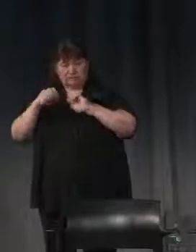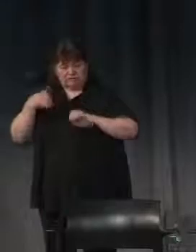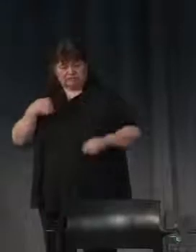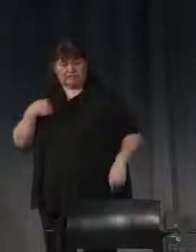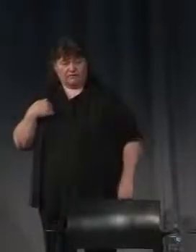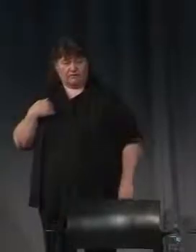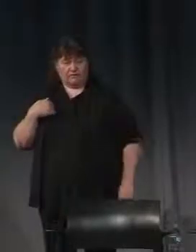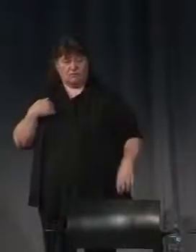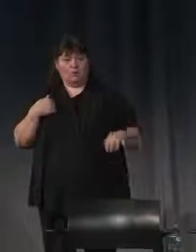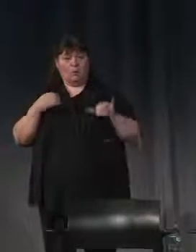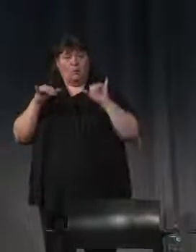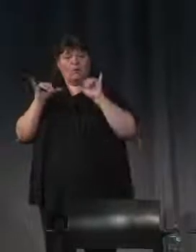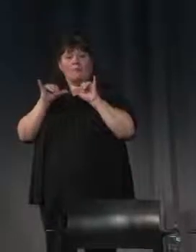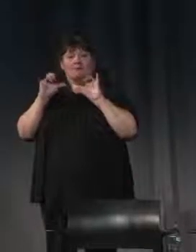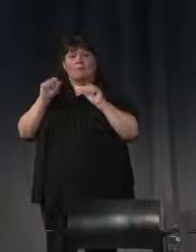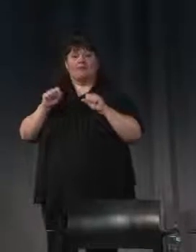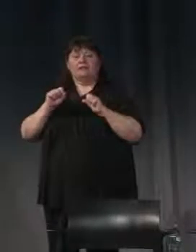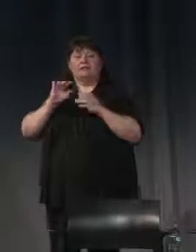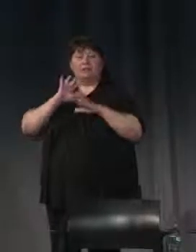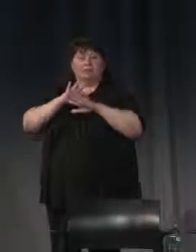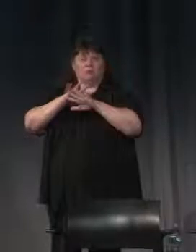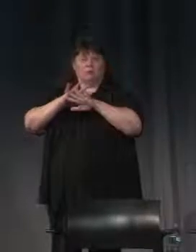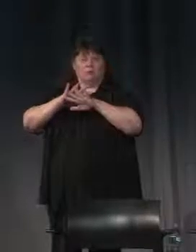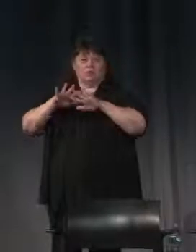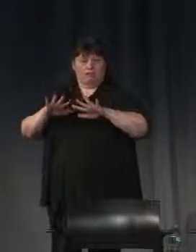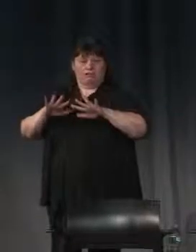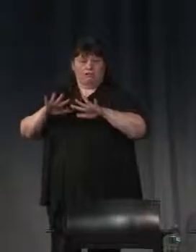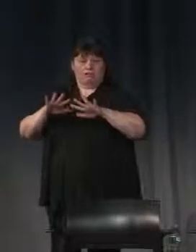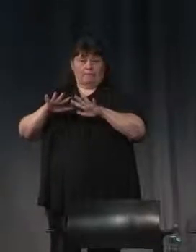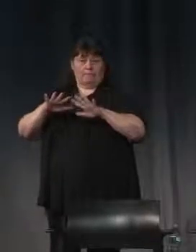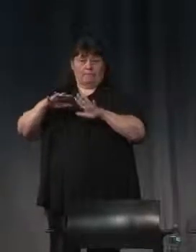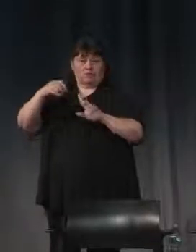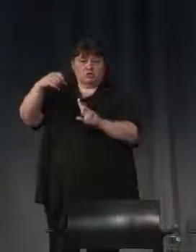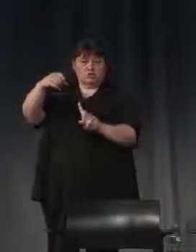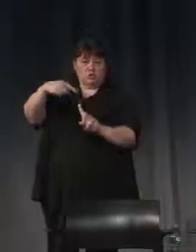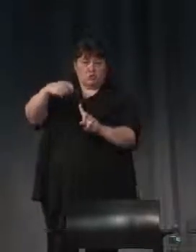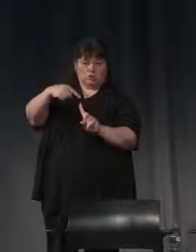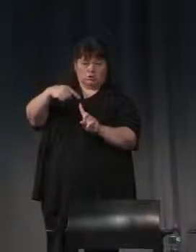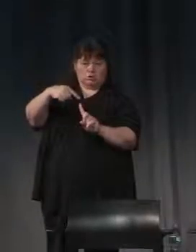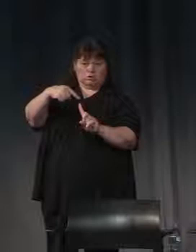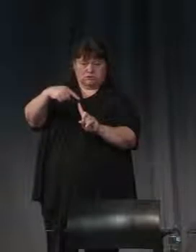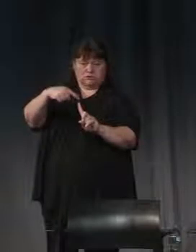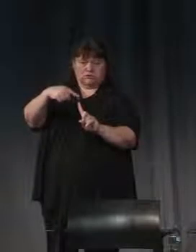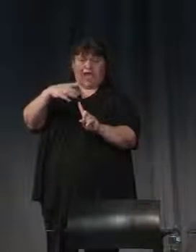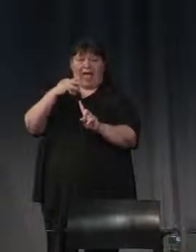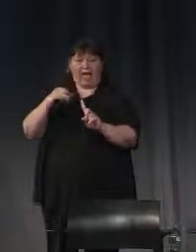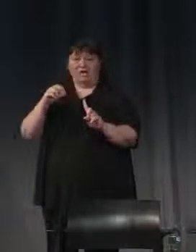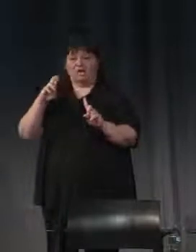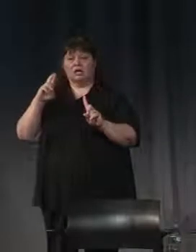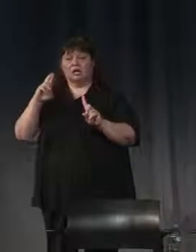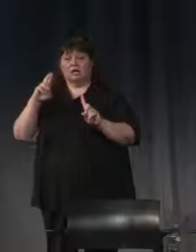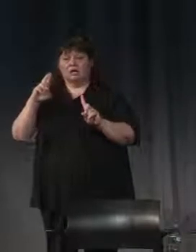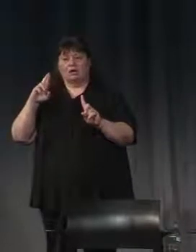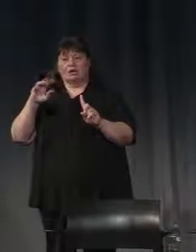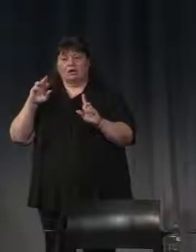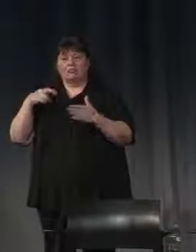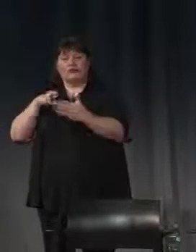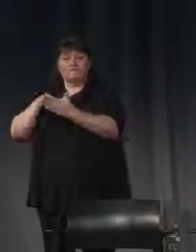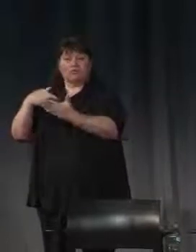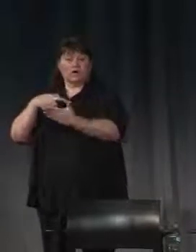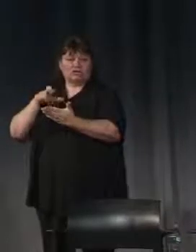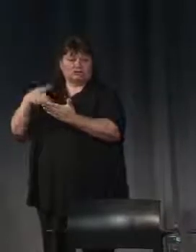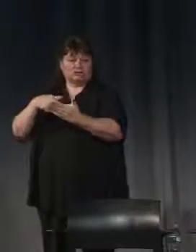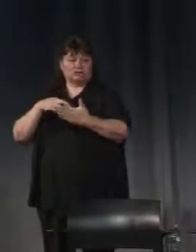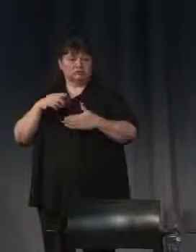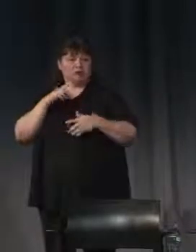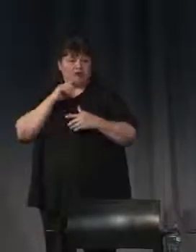are measuring people's ability to extract the source properties from a source that's been bathed in reverberation, we actually, on every trial,